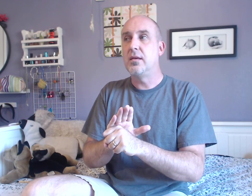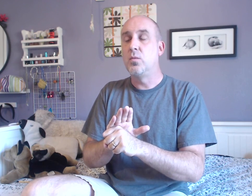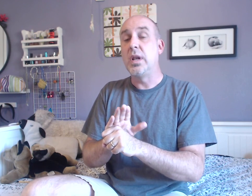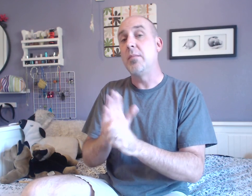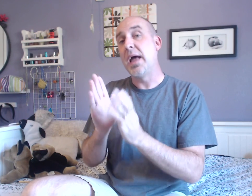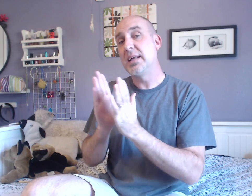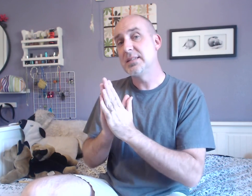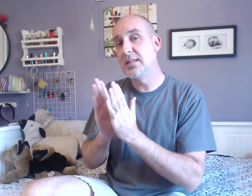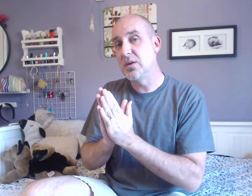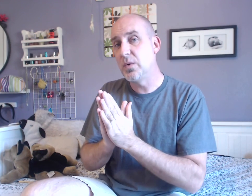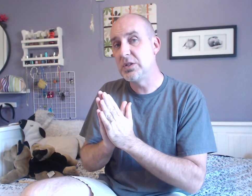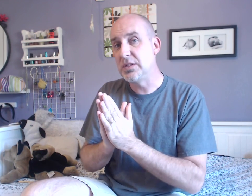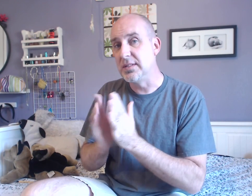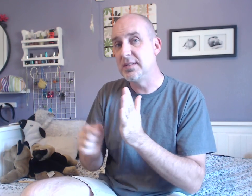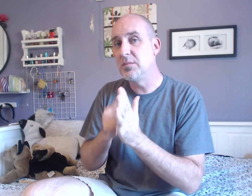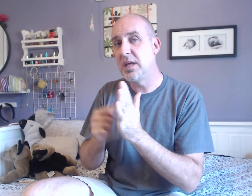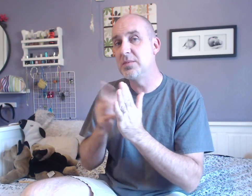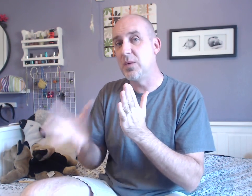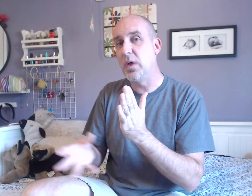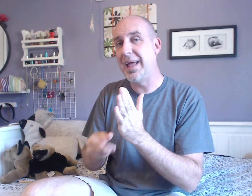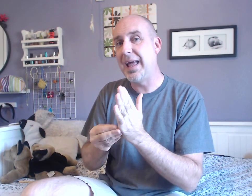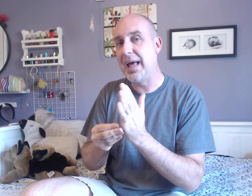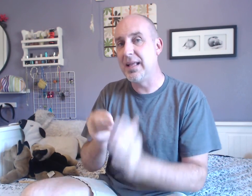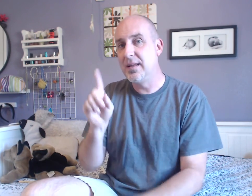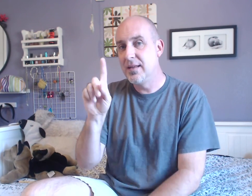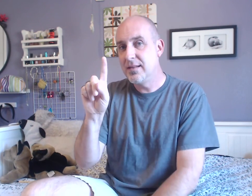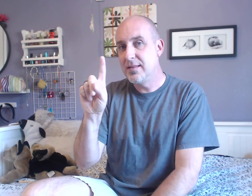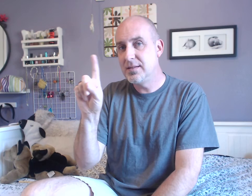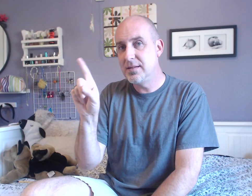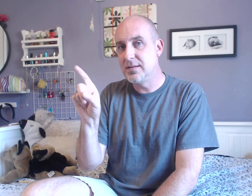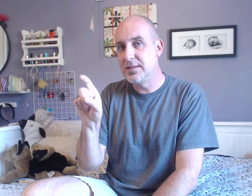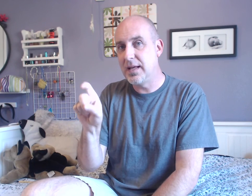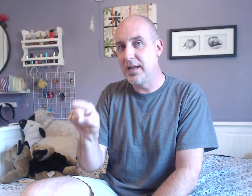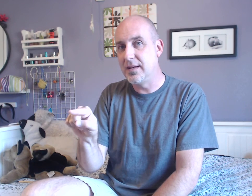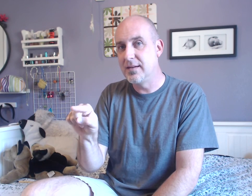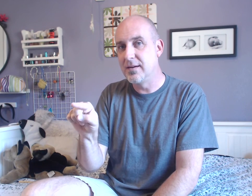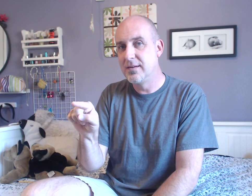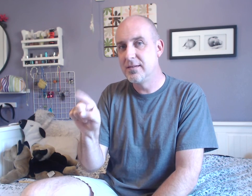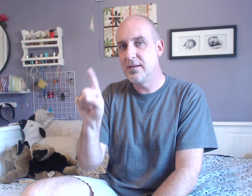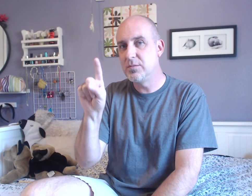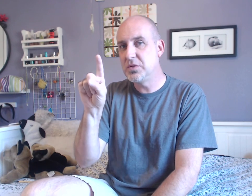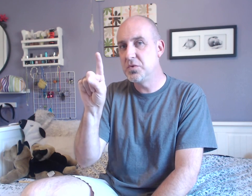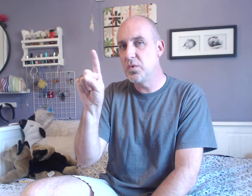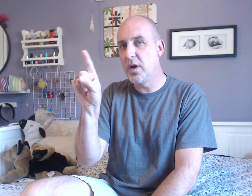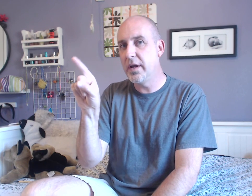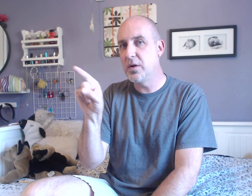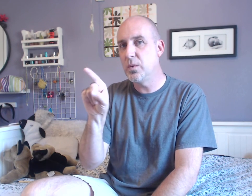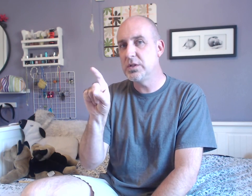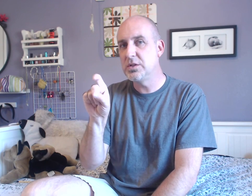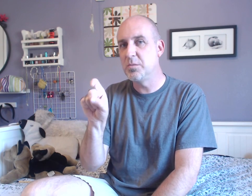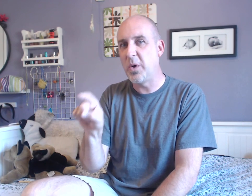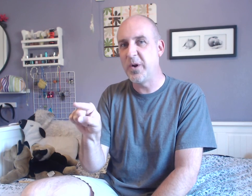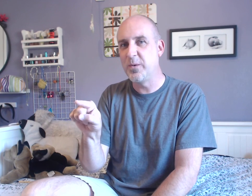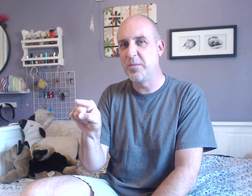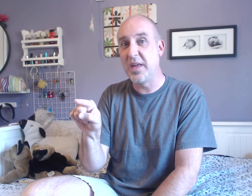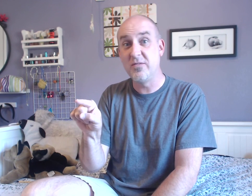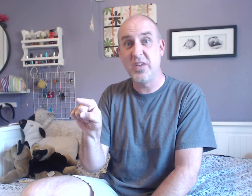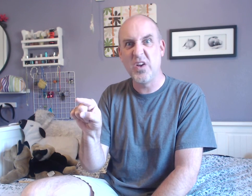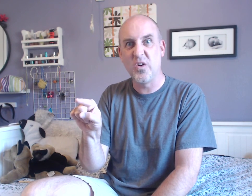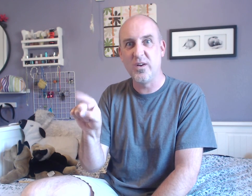when I'm asking the question, sometimes I will add this little sign. I'm just drawing a question mark with my finger in